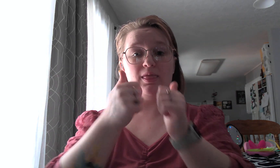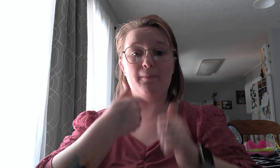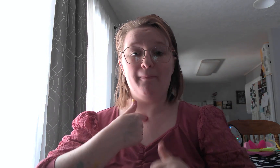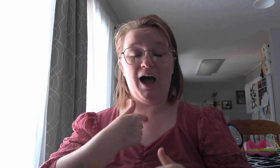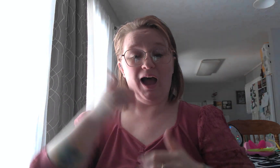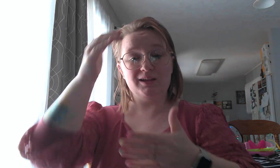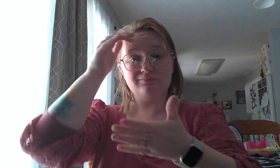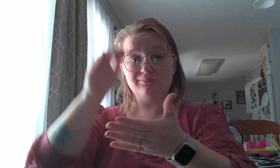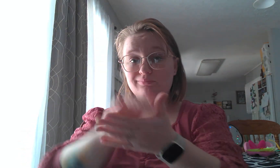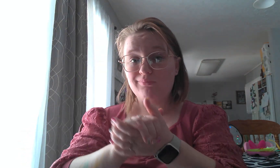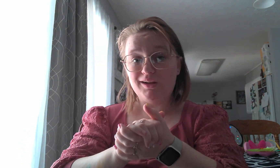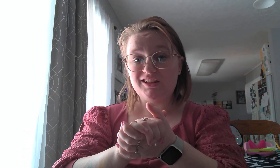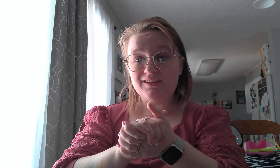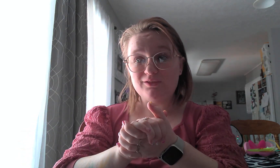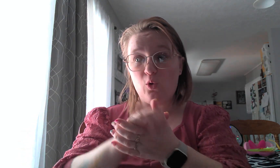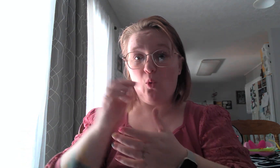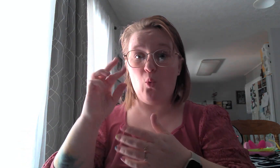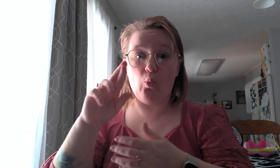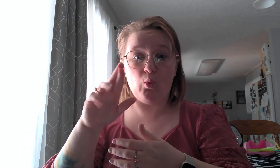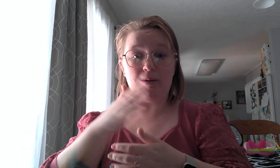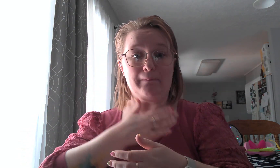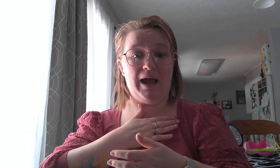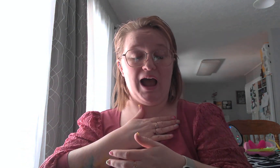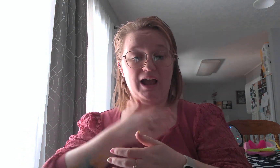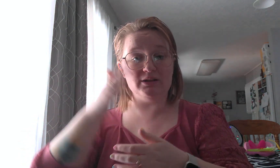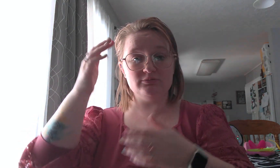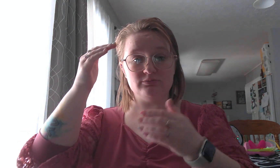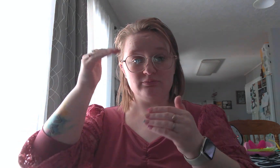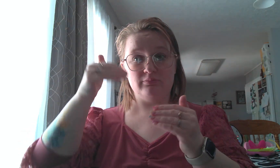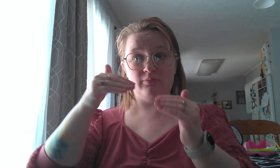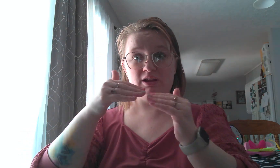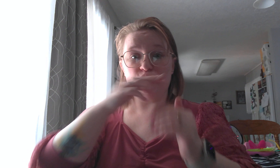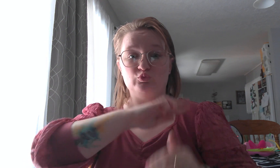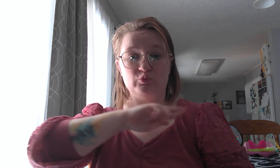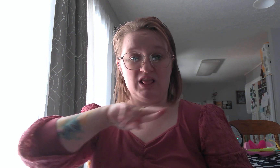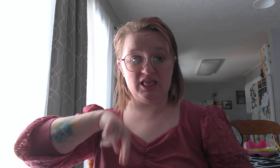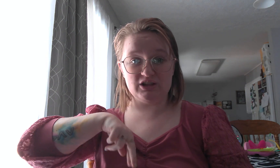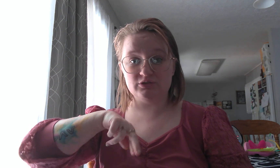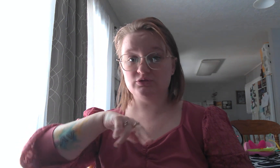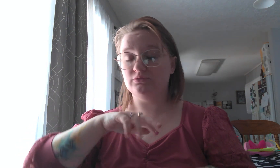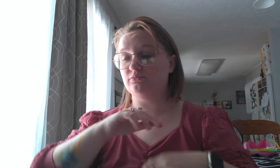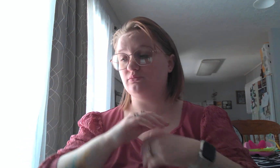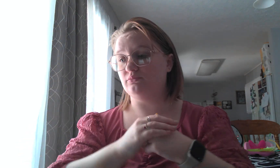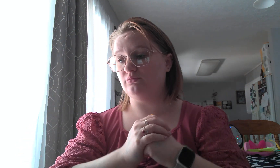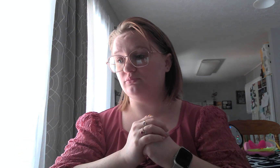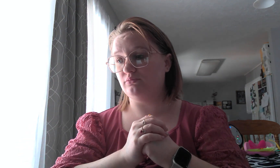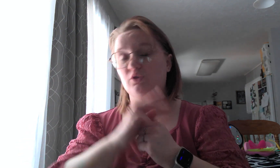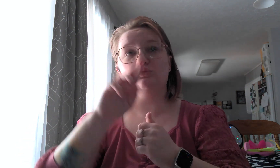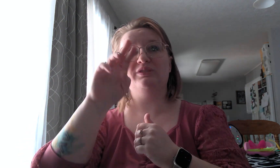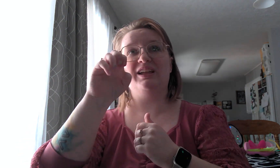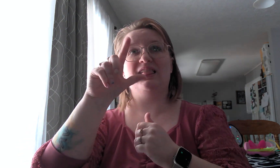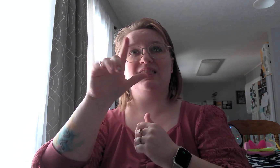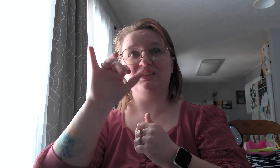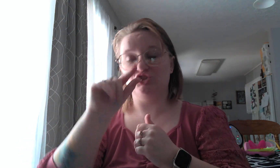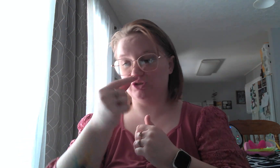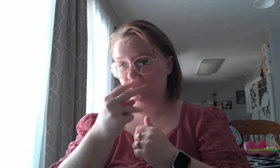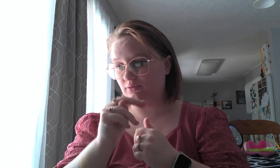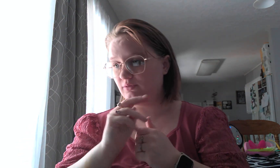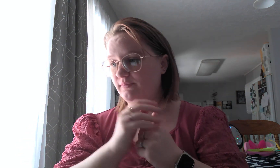what if they didn't align with my beliefs or with, my religious views?